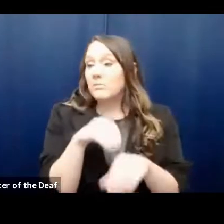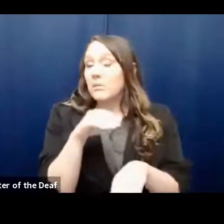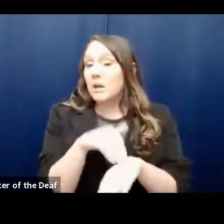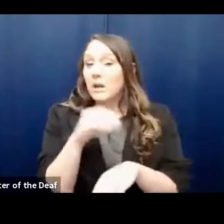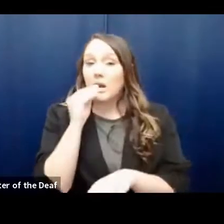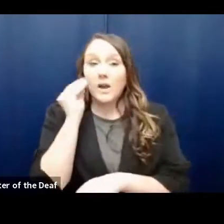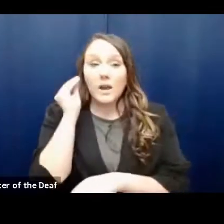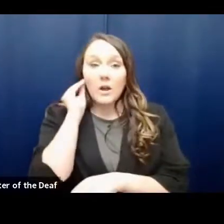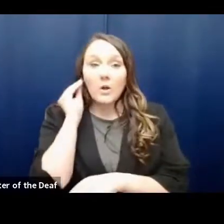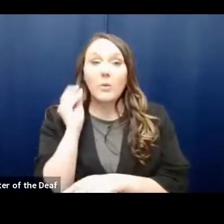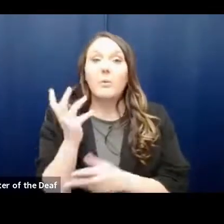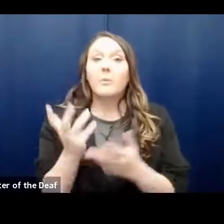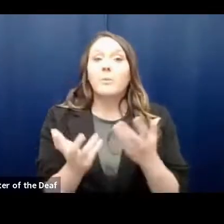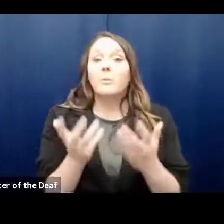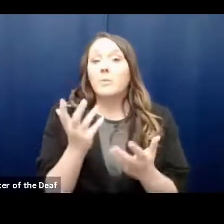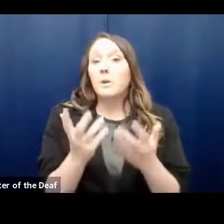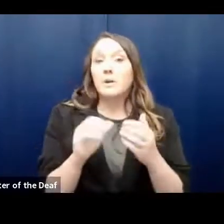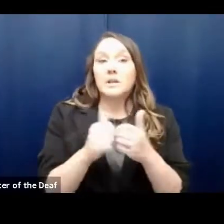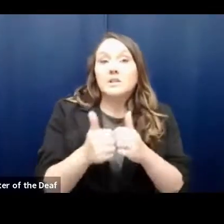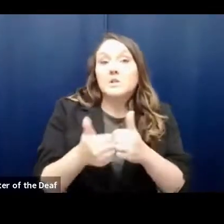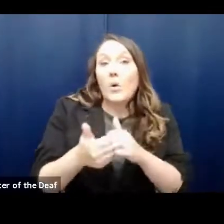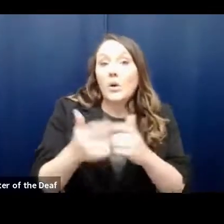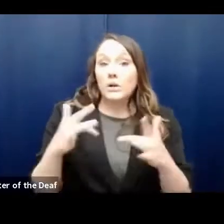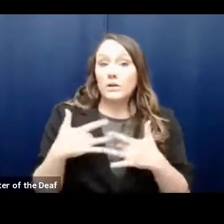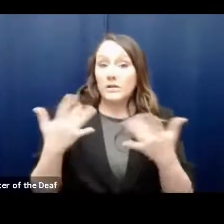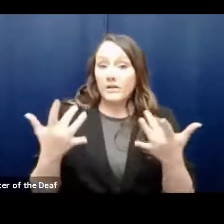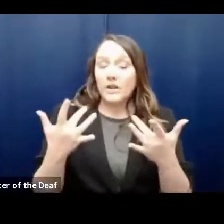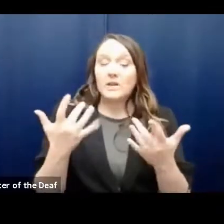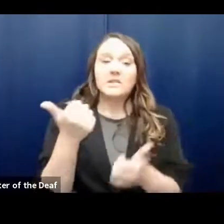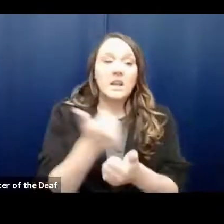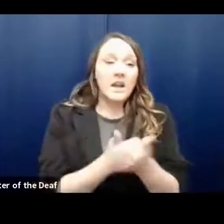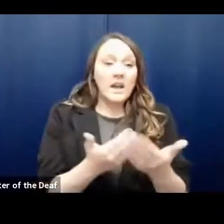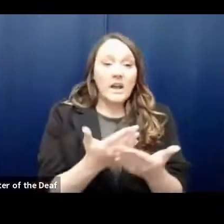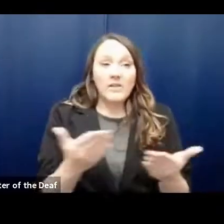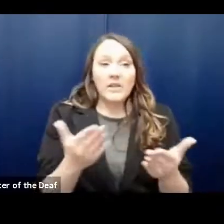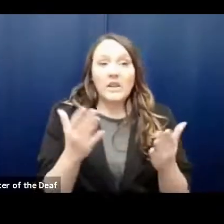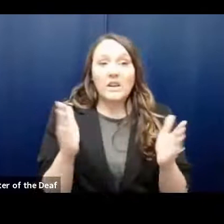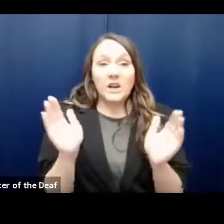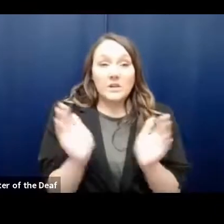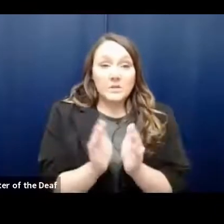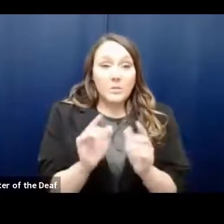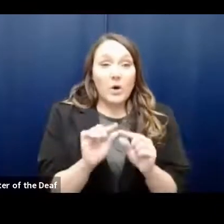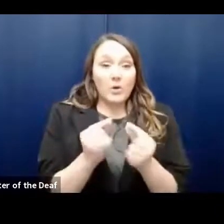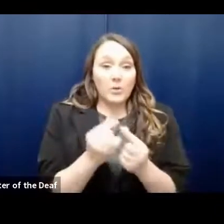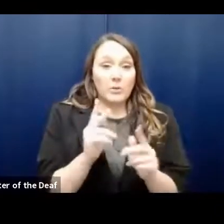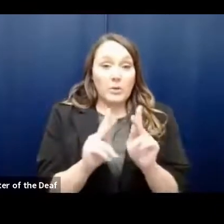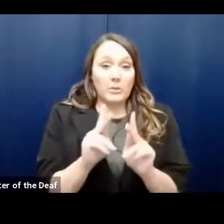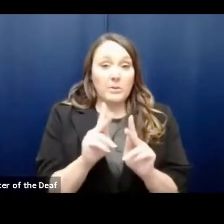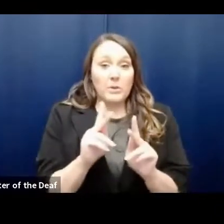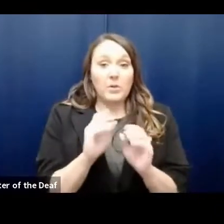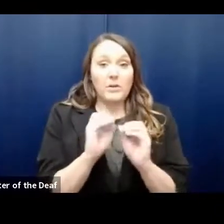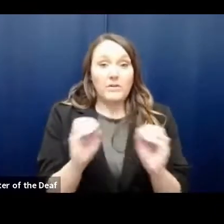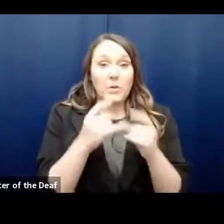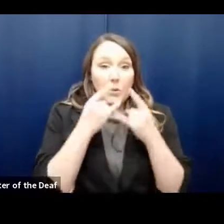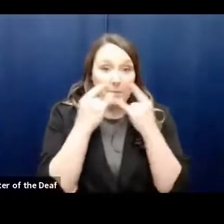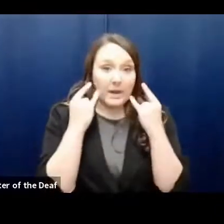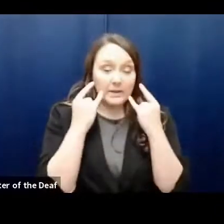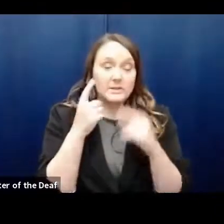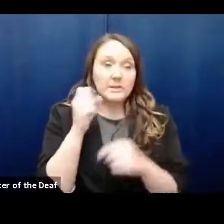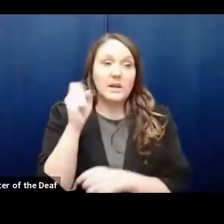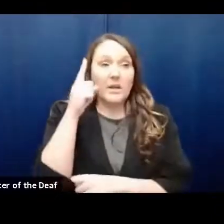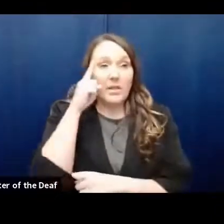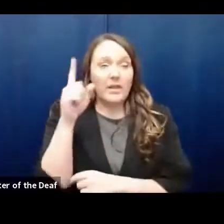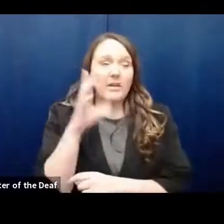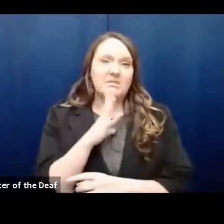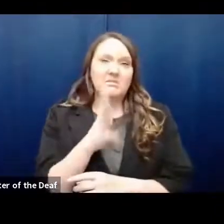at sporting events, all of those things where it's small groups of people typically, when they're not wearing their mask, where they think they're safe,